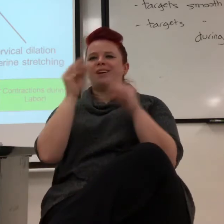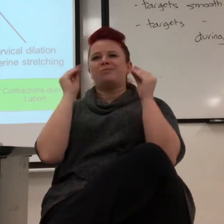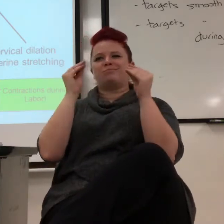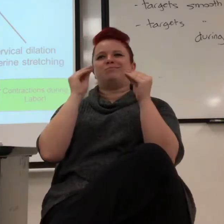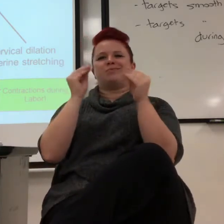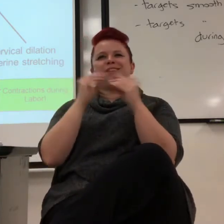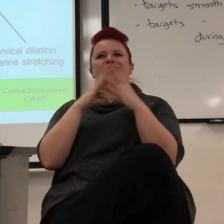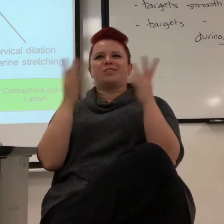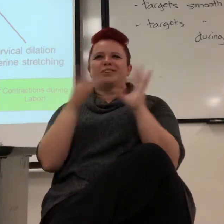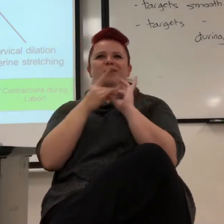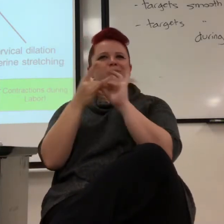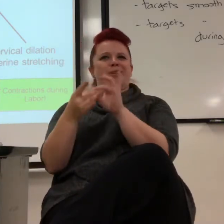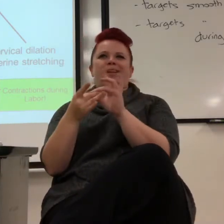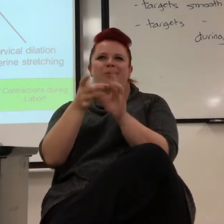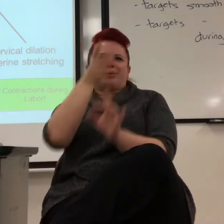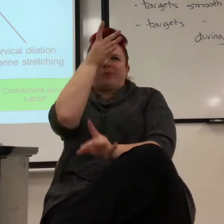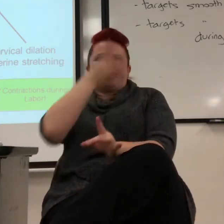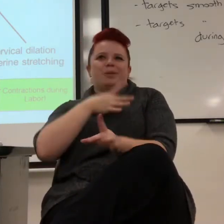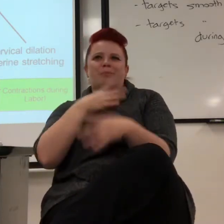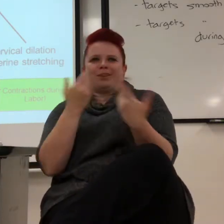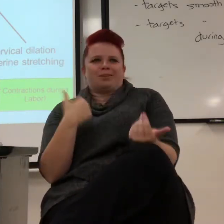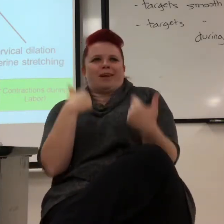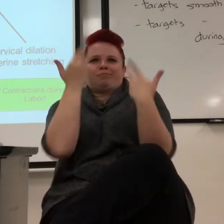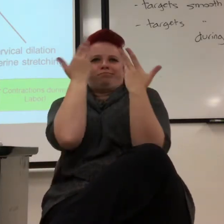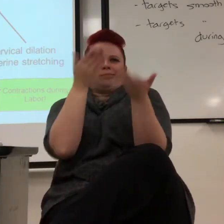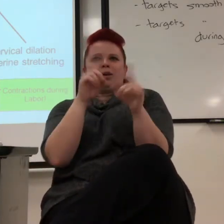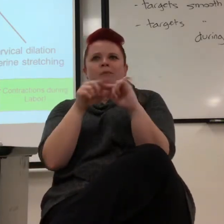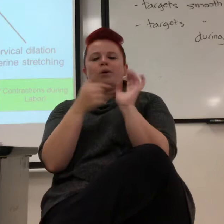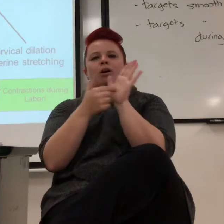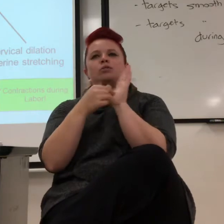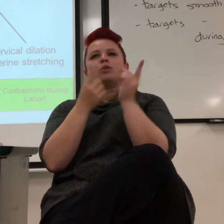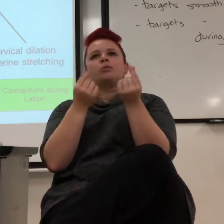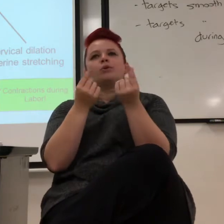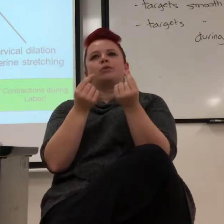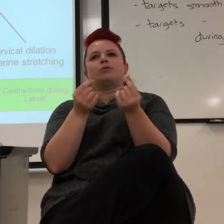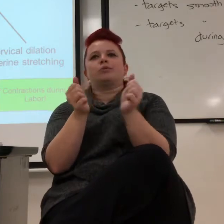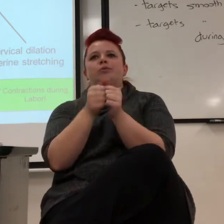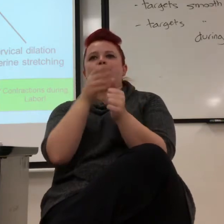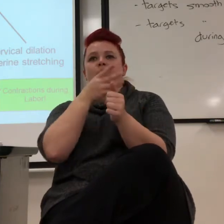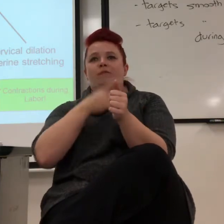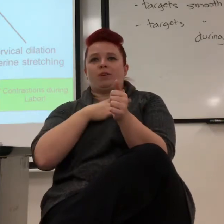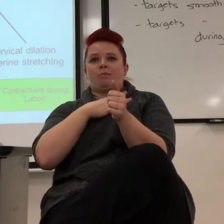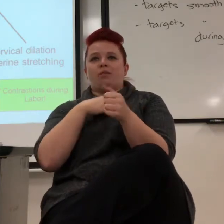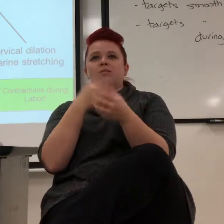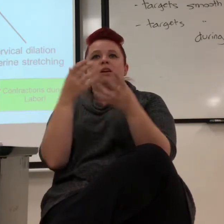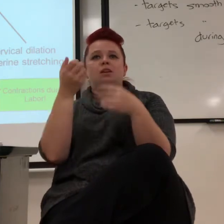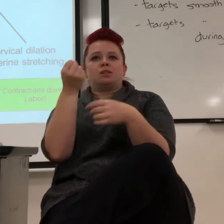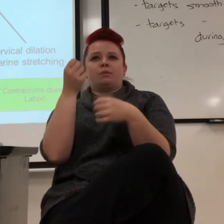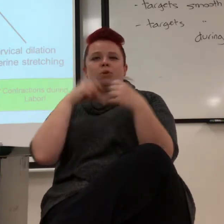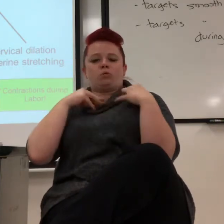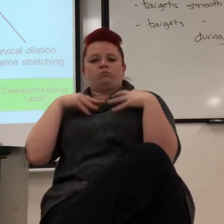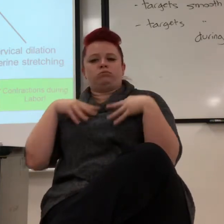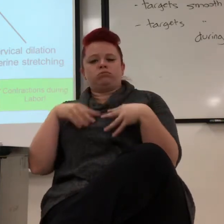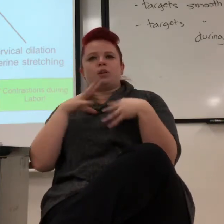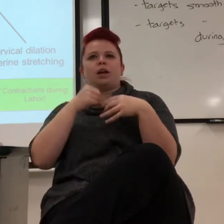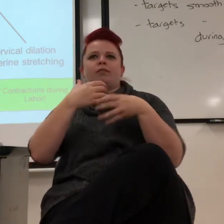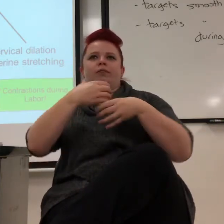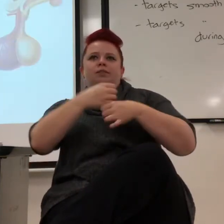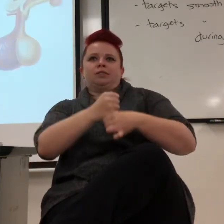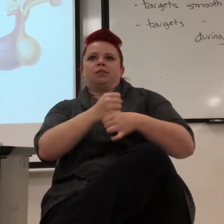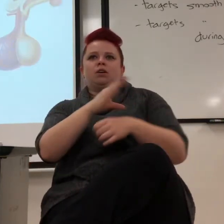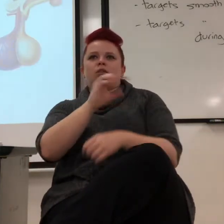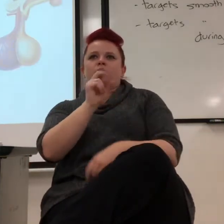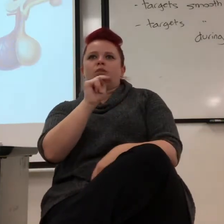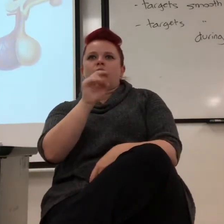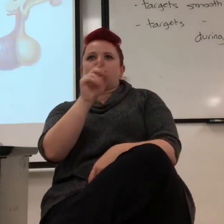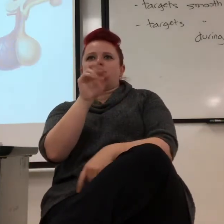in males, I don't even know. But I want you to know what it does in females. Milk let down and contractions during labor. Now,